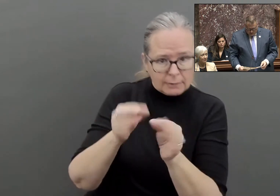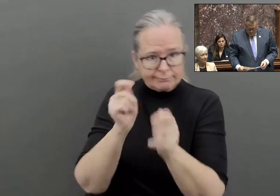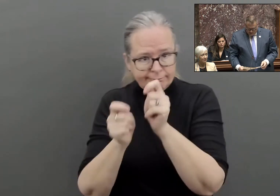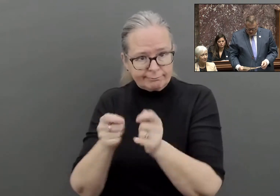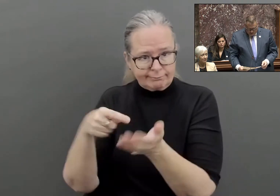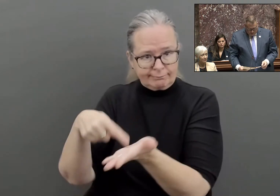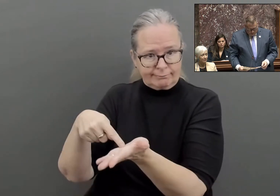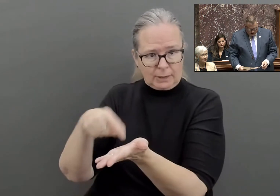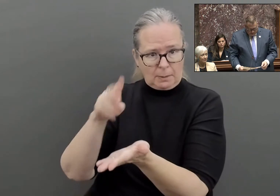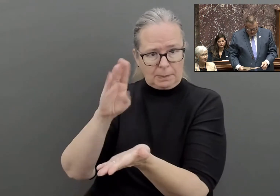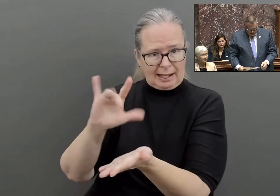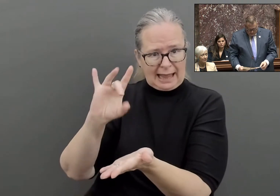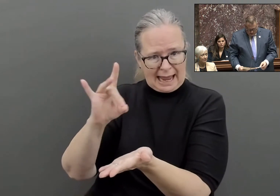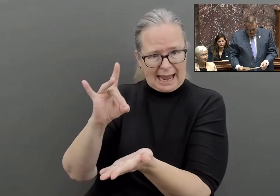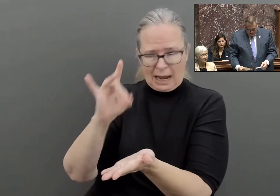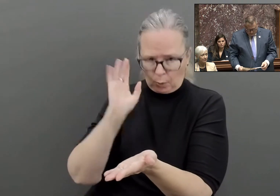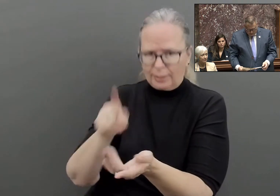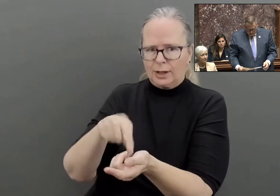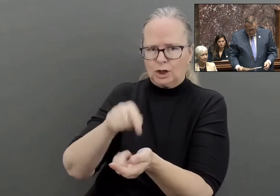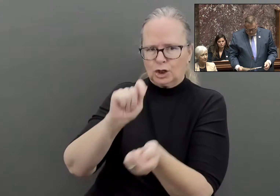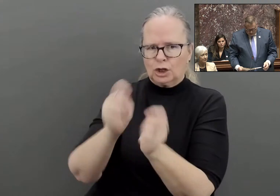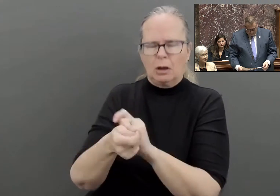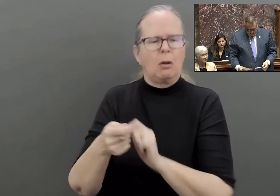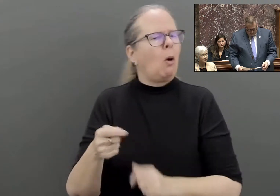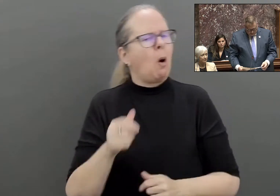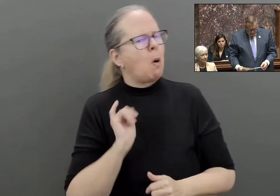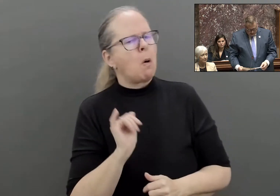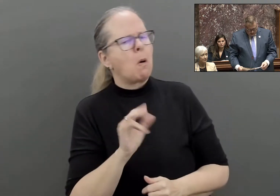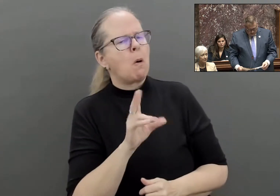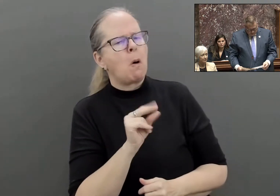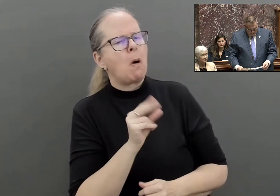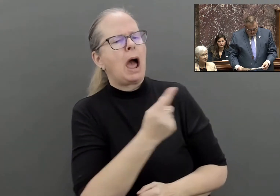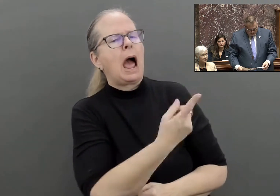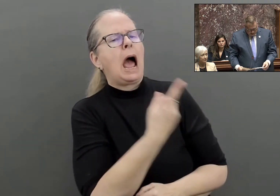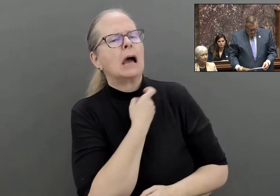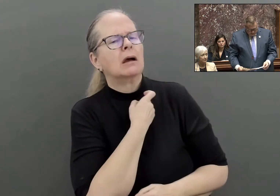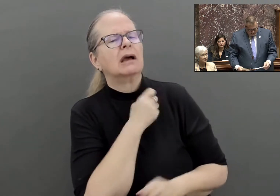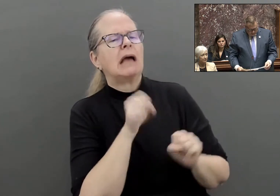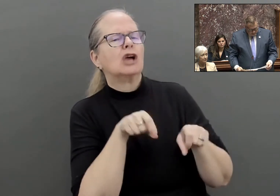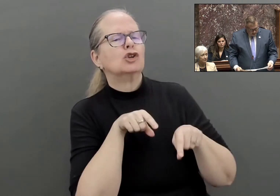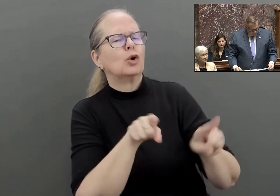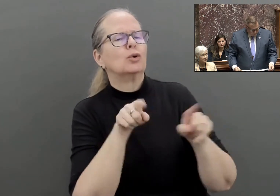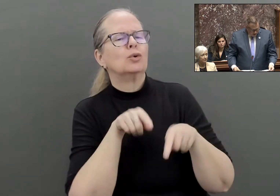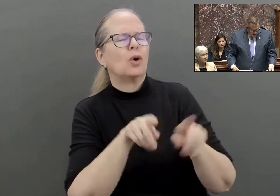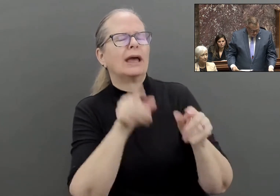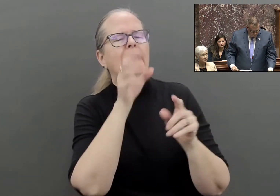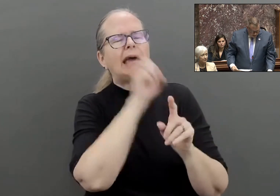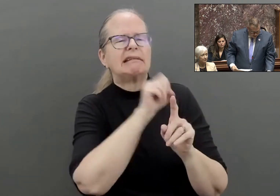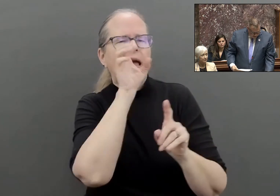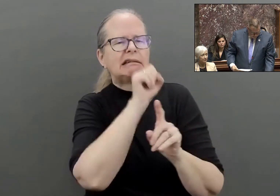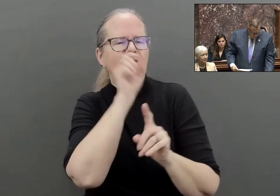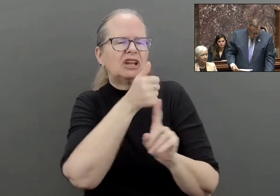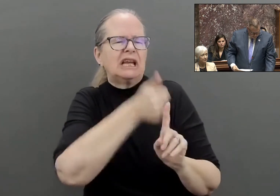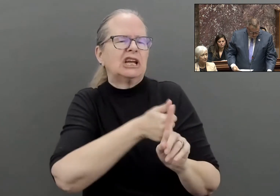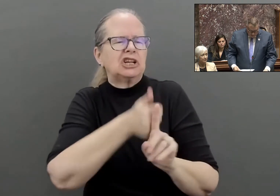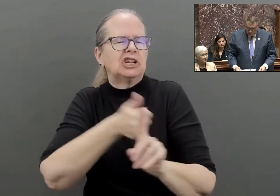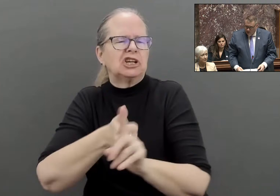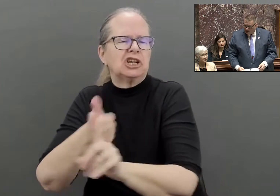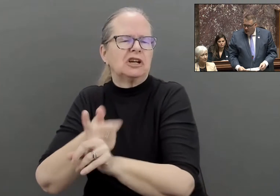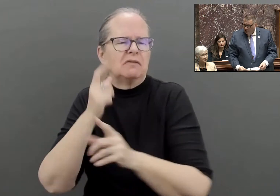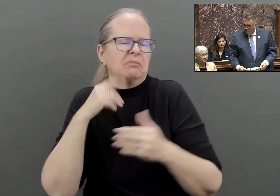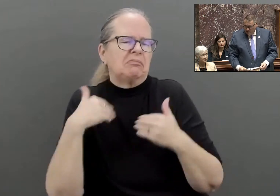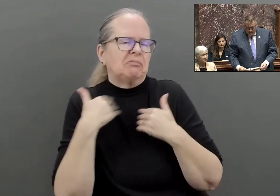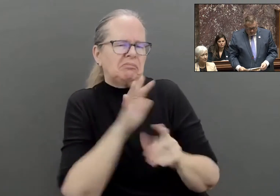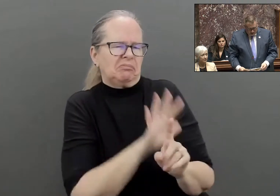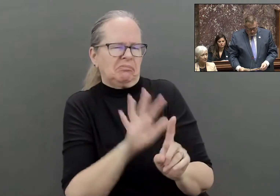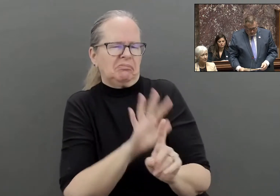no, but opposition could inquire as part of the estimates process to each minister. This, once again, seems to be in complete contravention of the Budget and